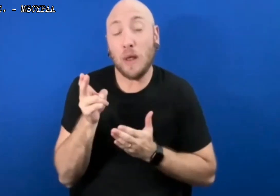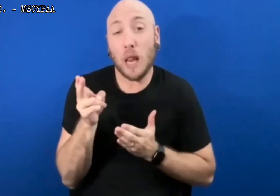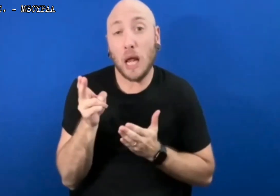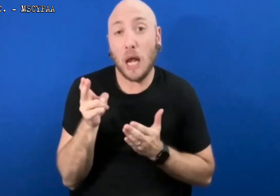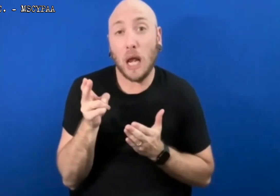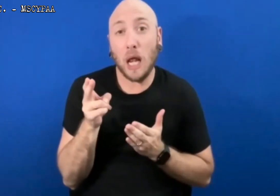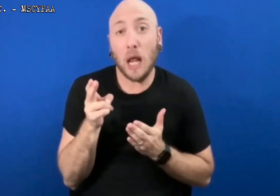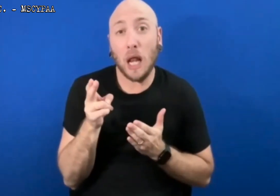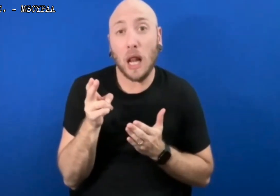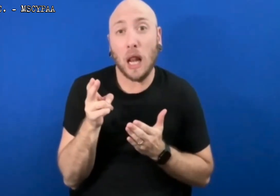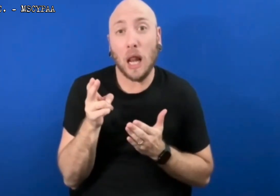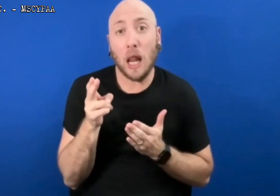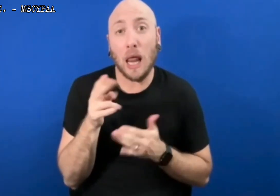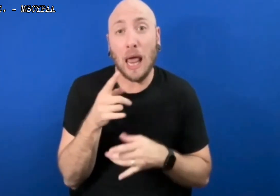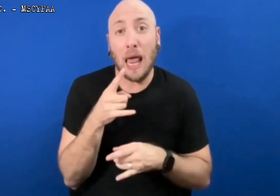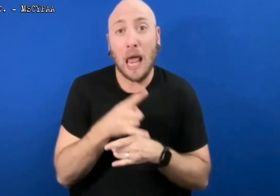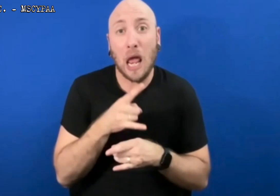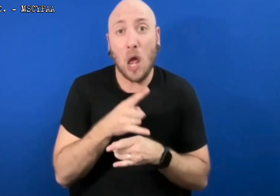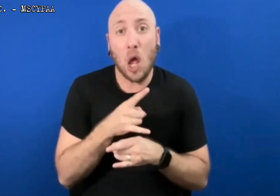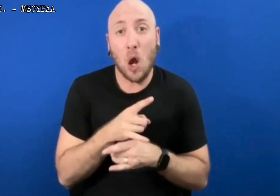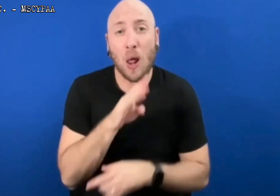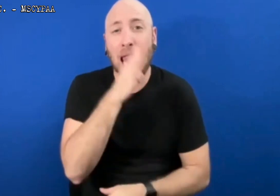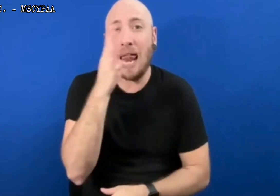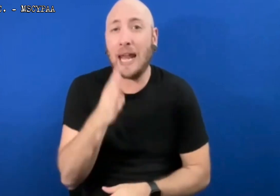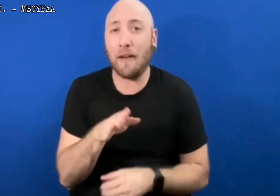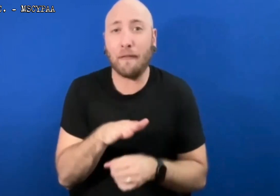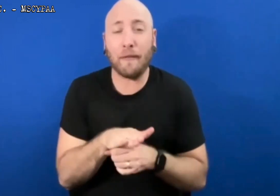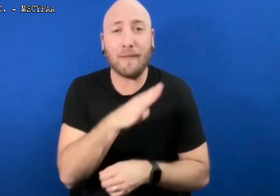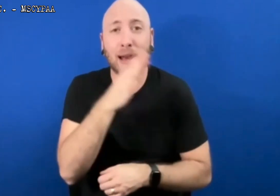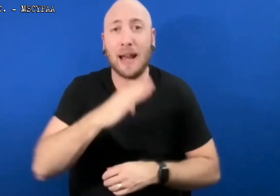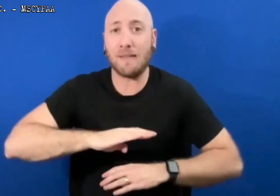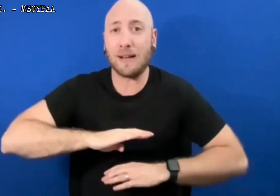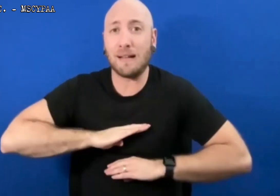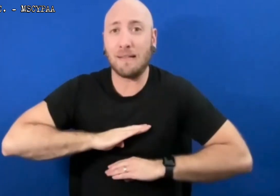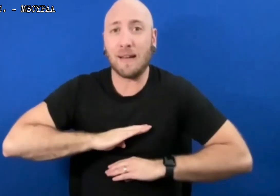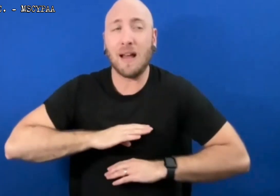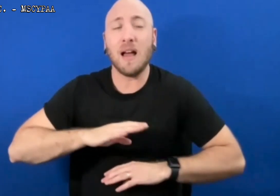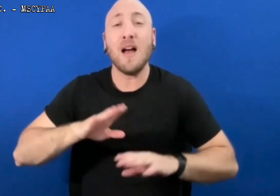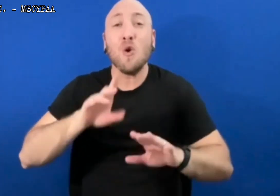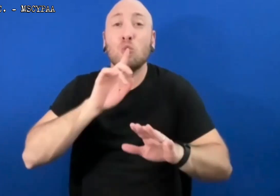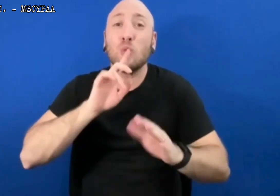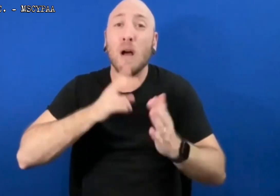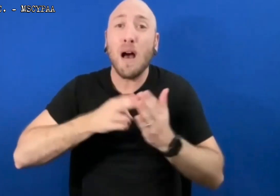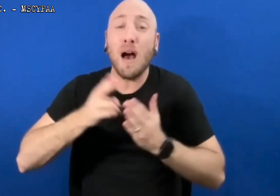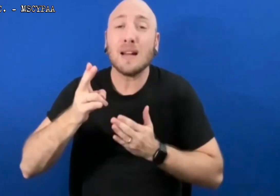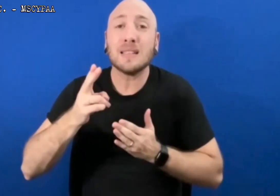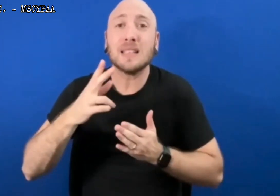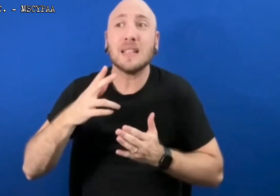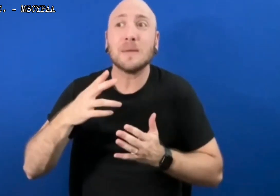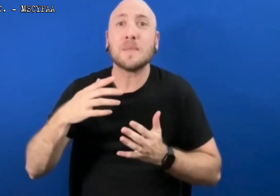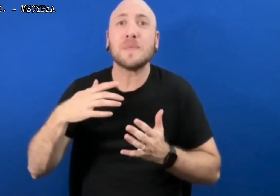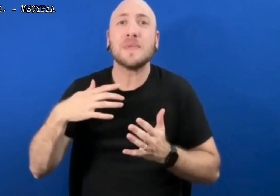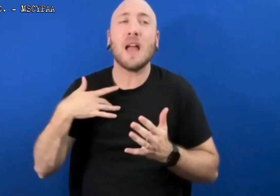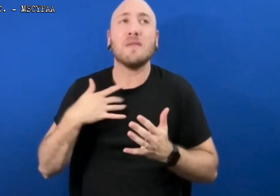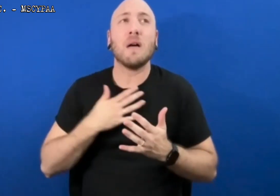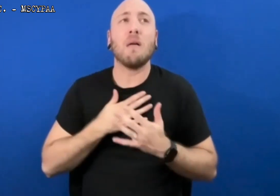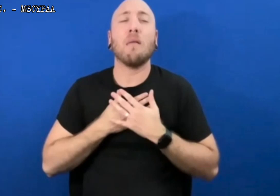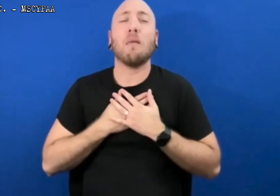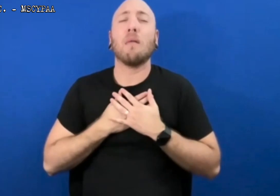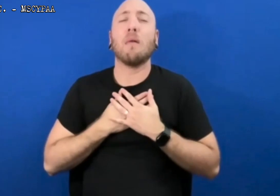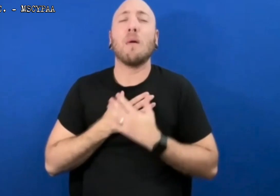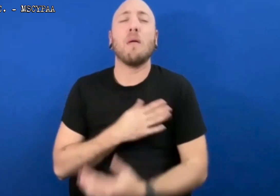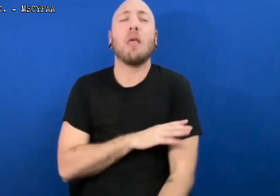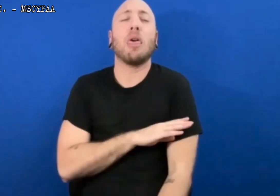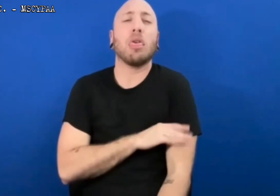like it's never enough for me. Even when I'm drinking, like I remember feeling so powerless. Like I took one drink and I snuck out of my parents' house, and like